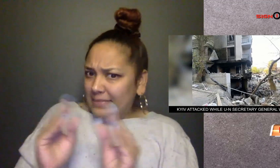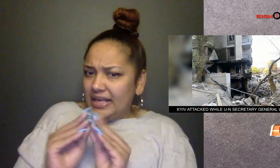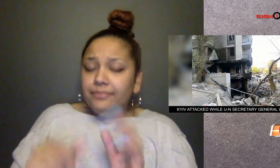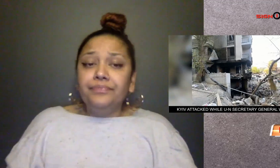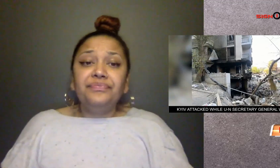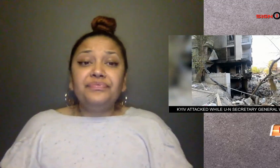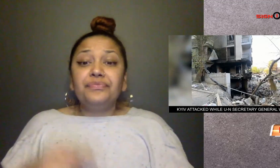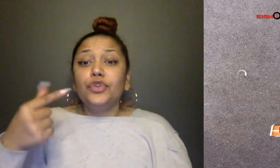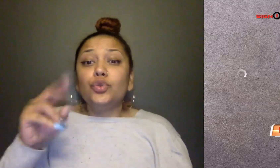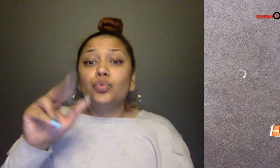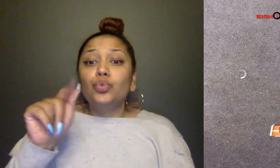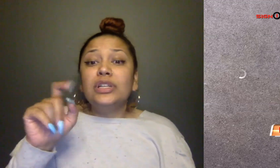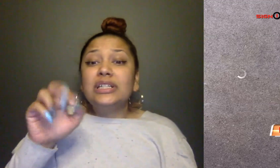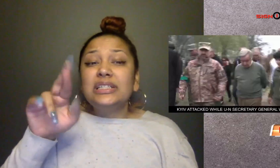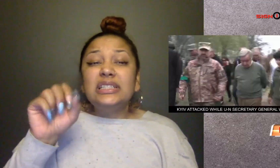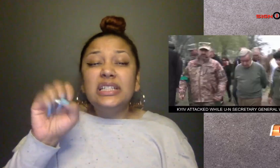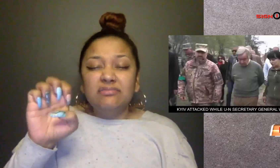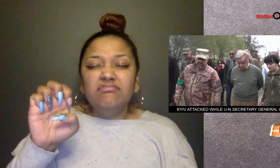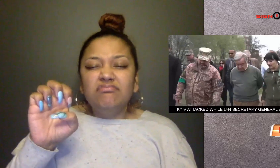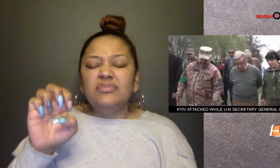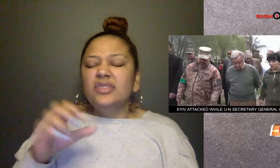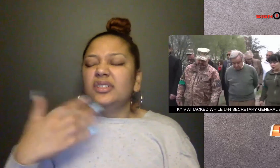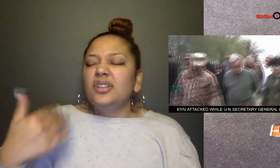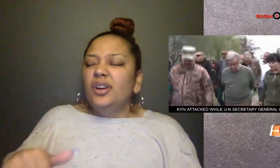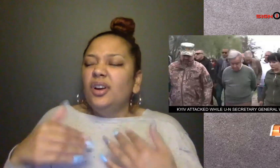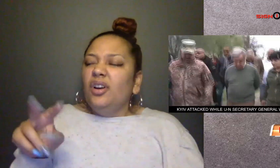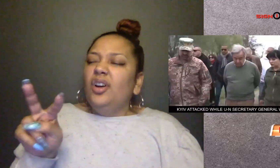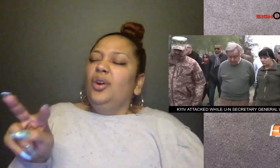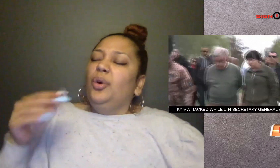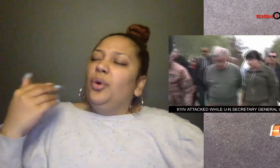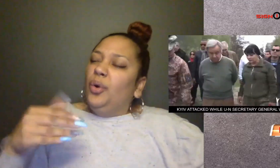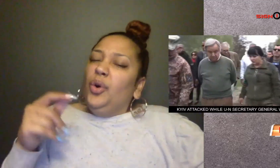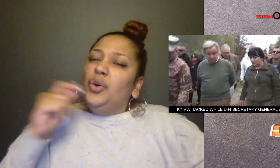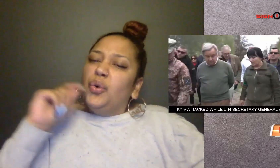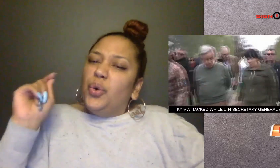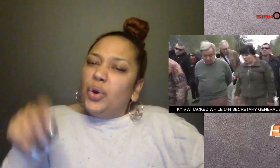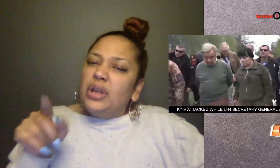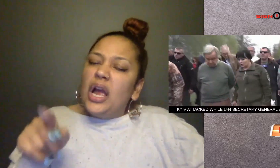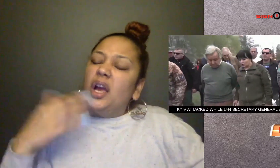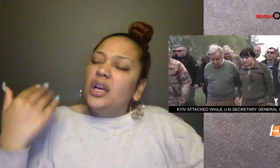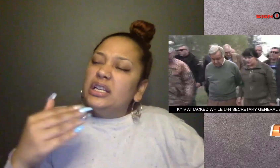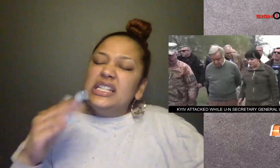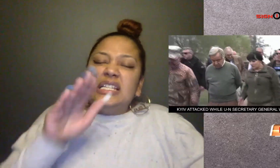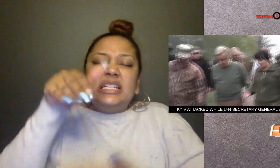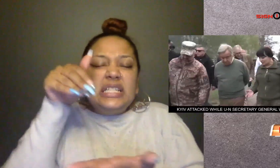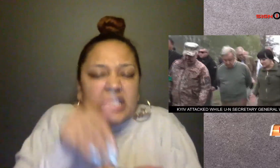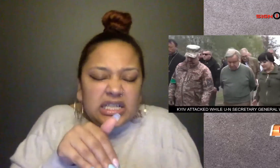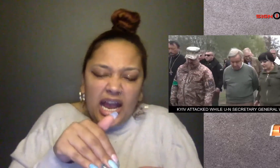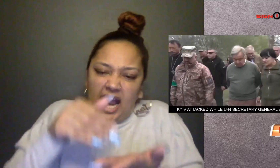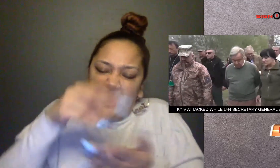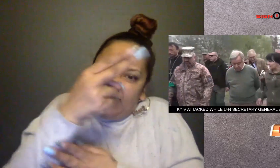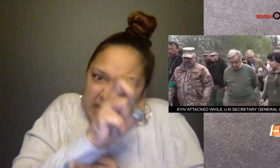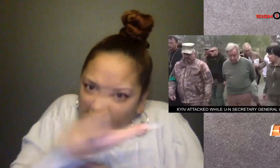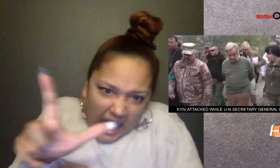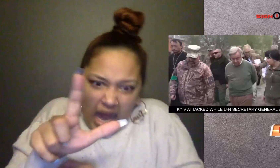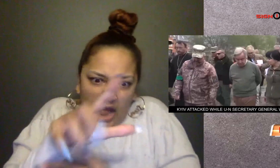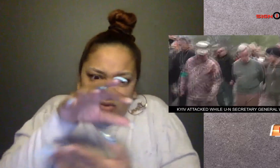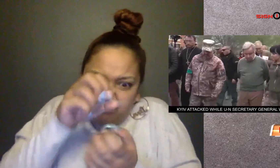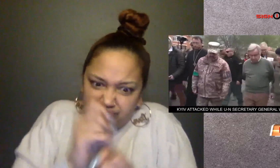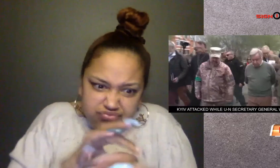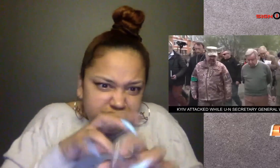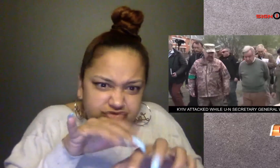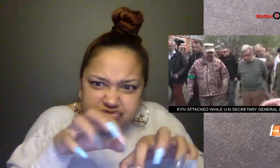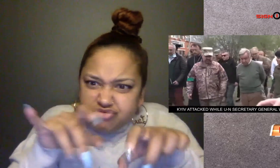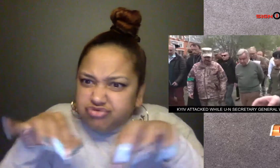after the meeting Guterres called Ukraine